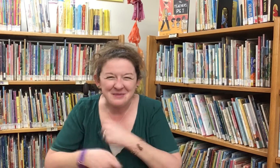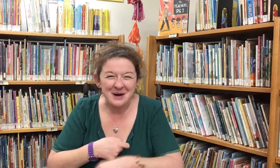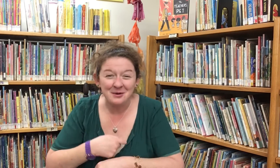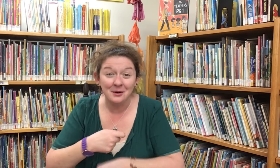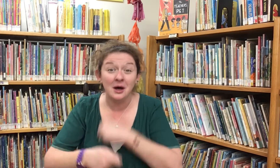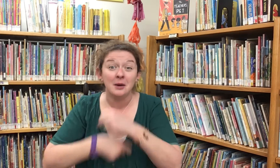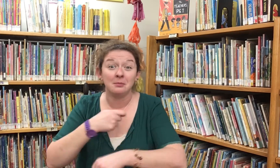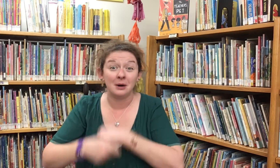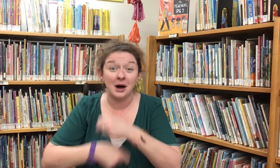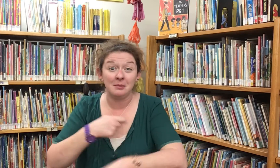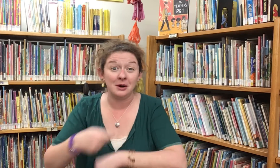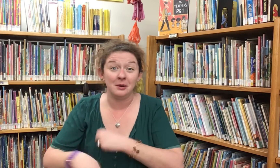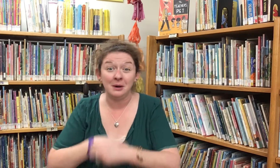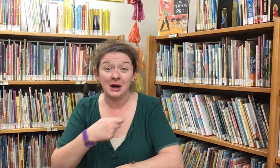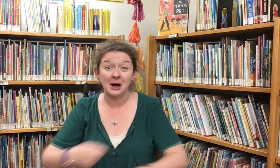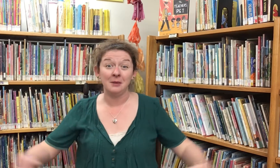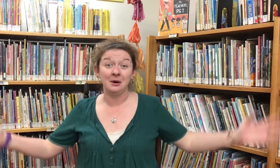bubble, bubble, bubble,